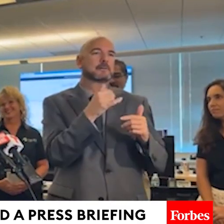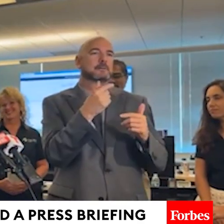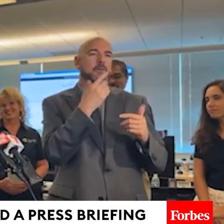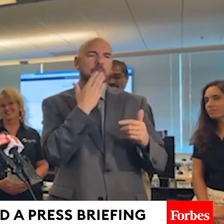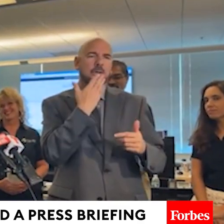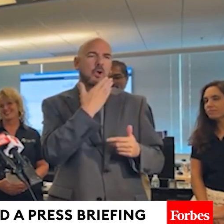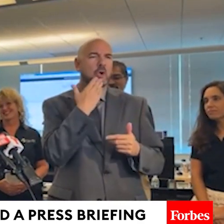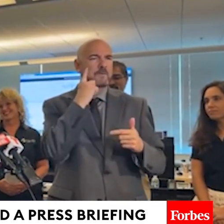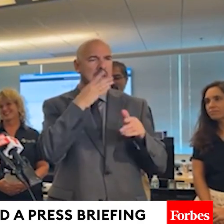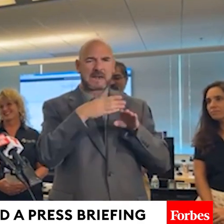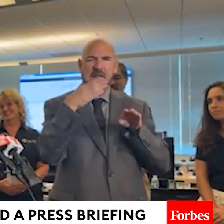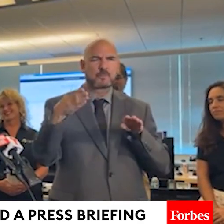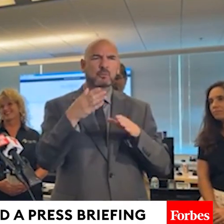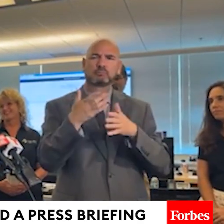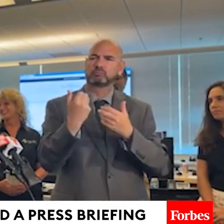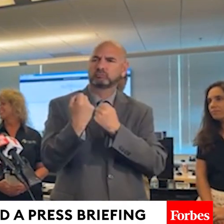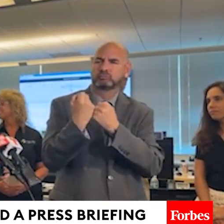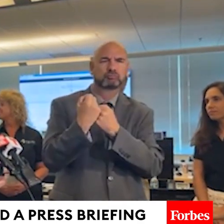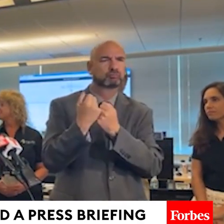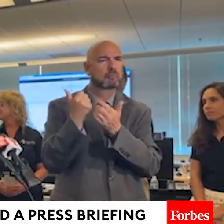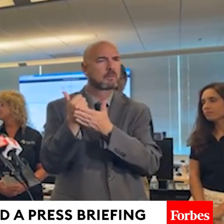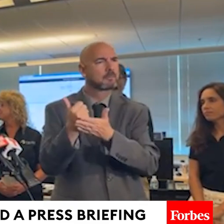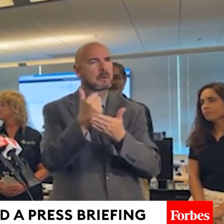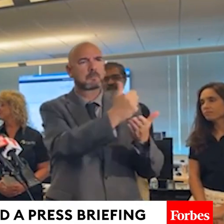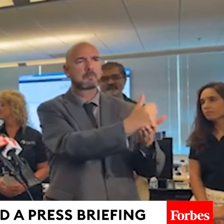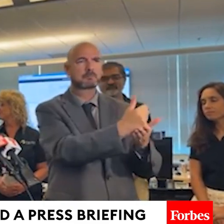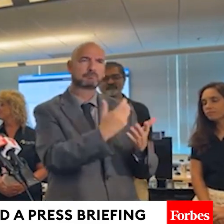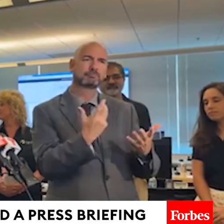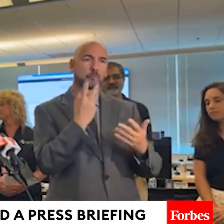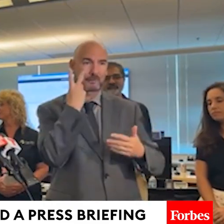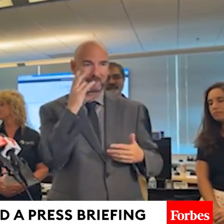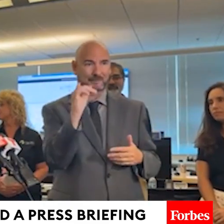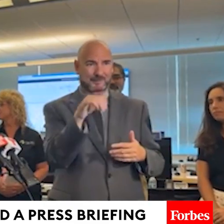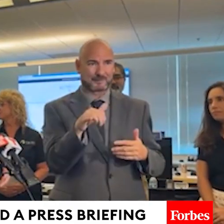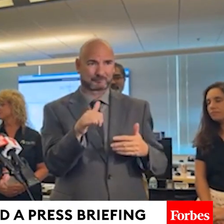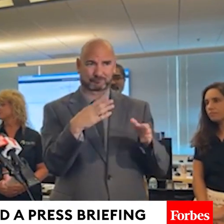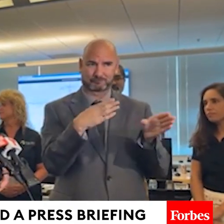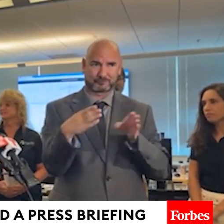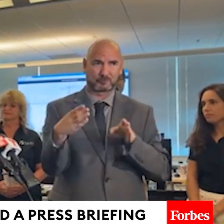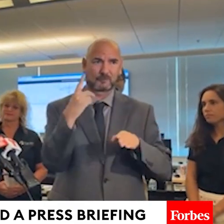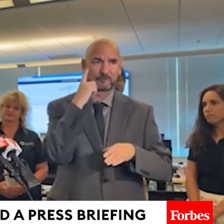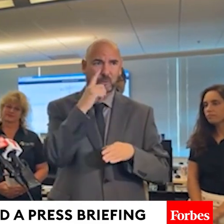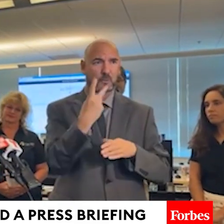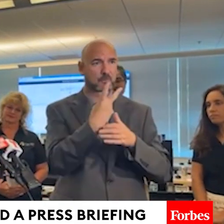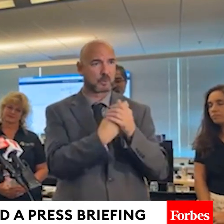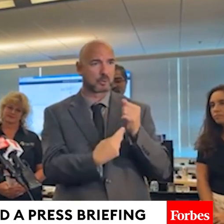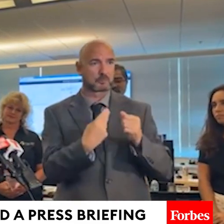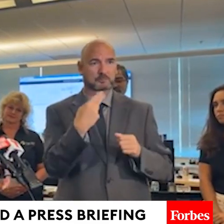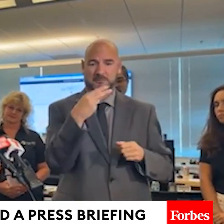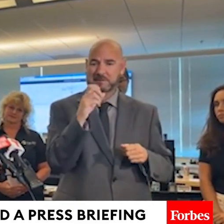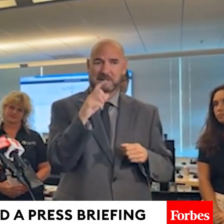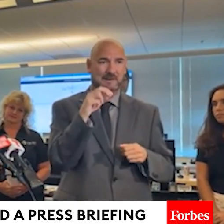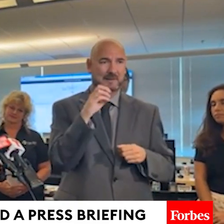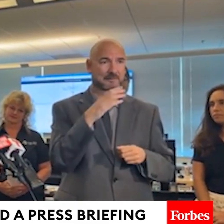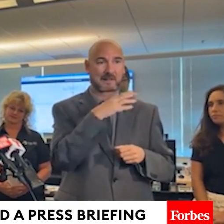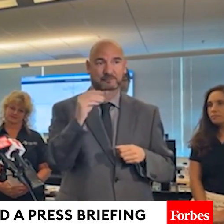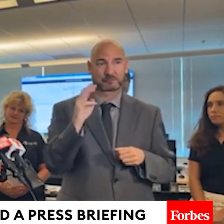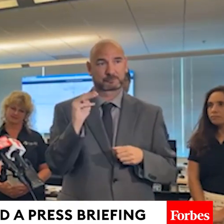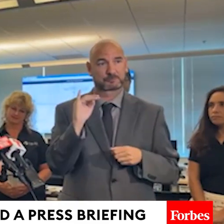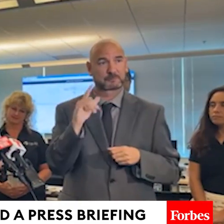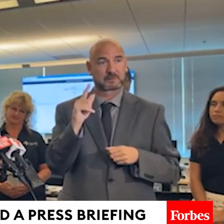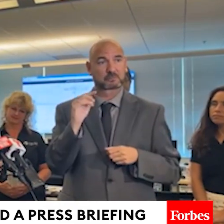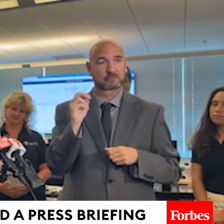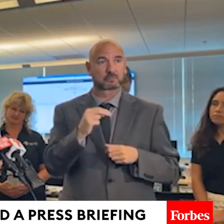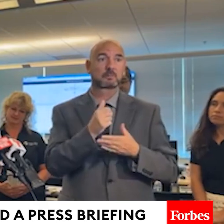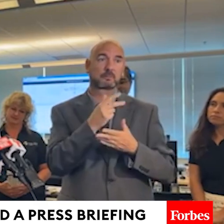your neighbors out. That's what we've seen in the preparation for both Helene and Milton, going through both